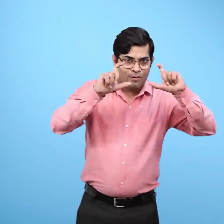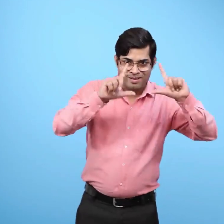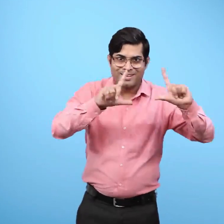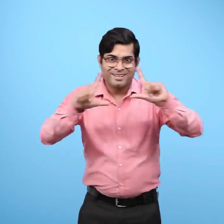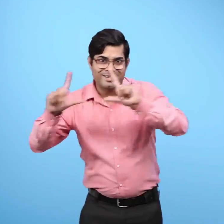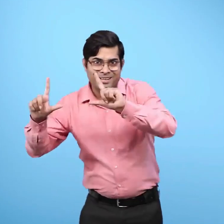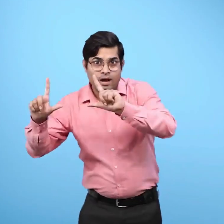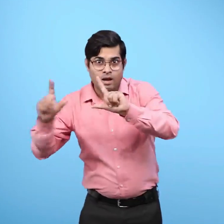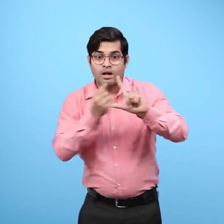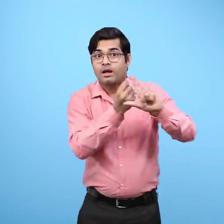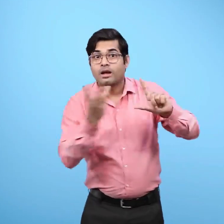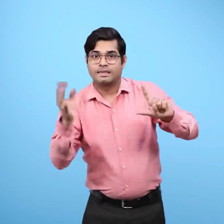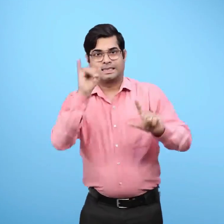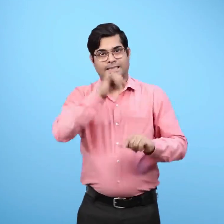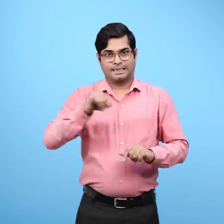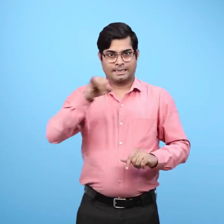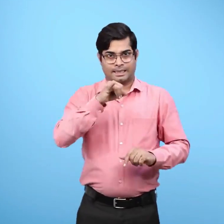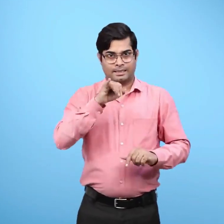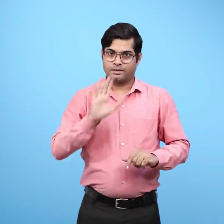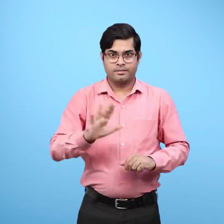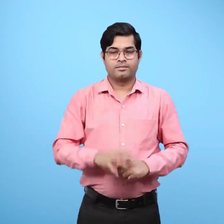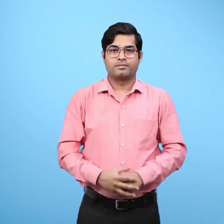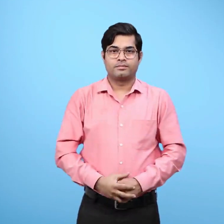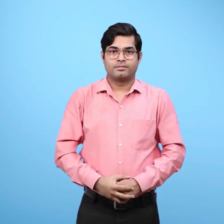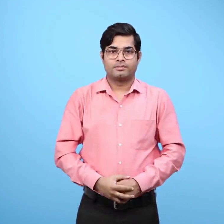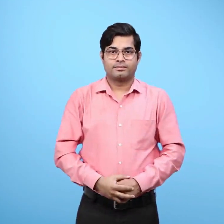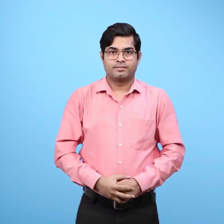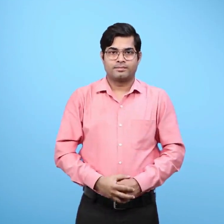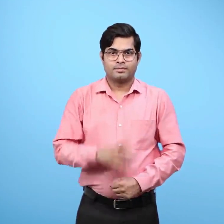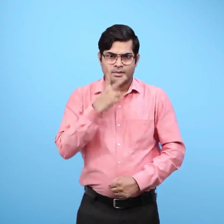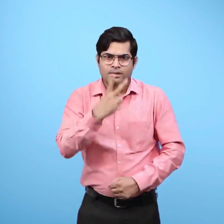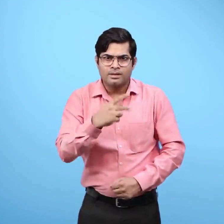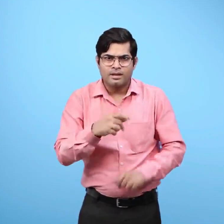Draw anything of your choice around the angle shown.